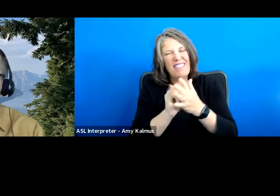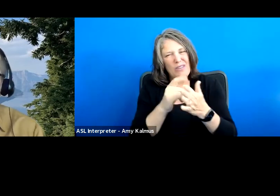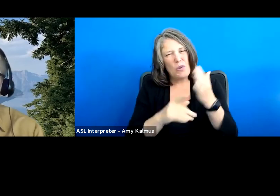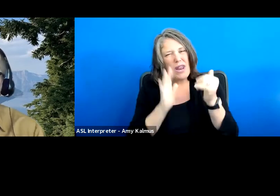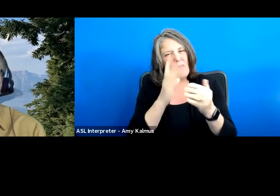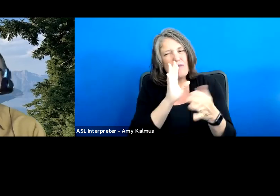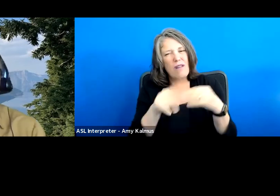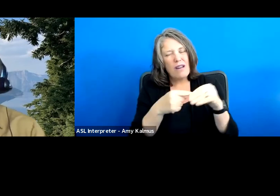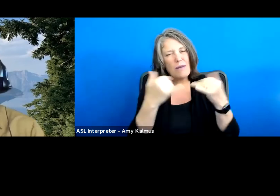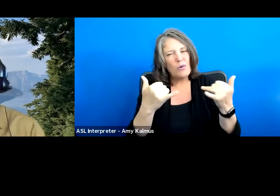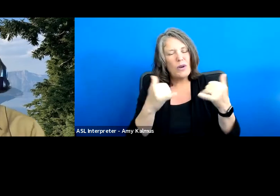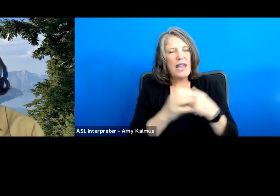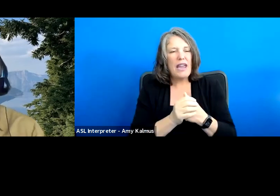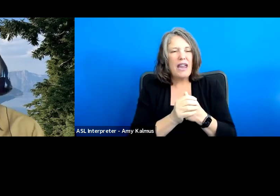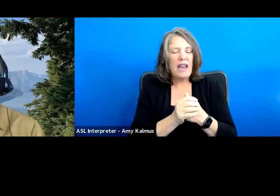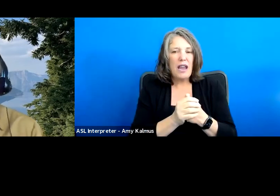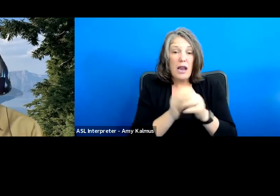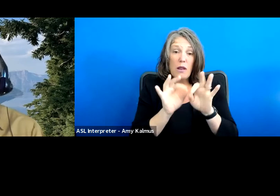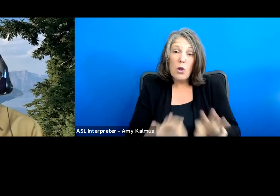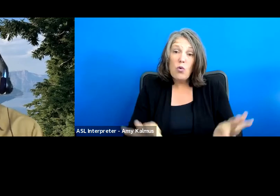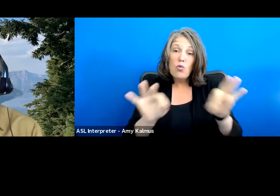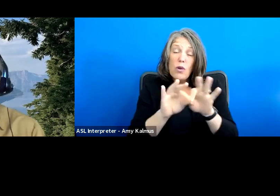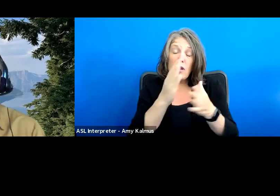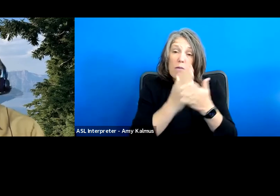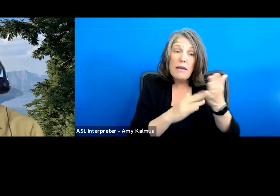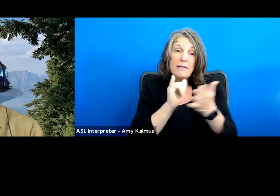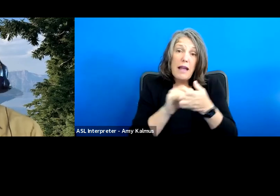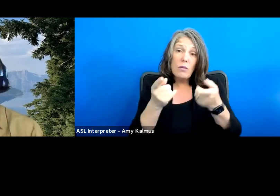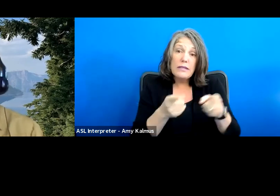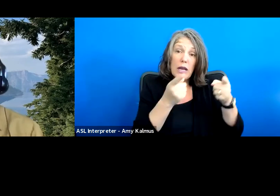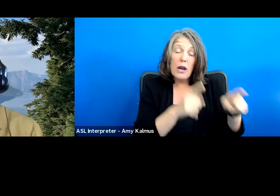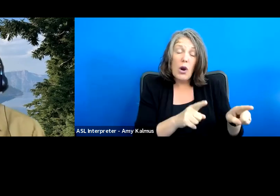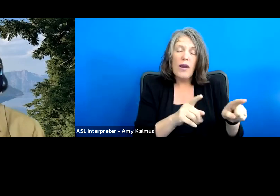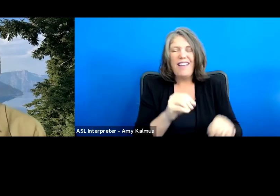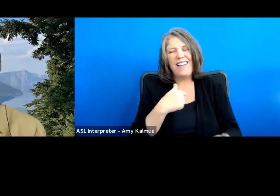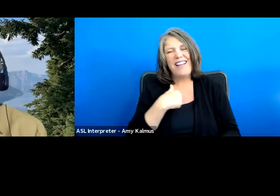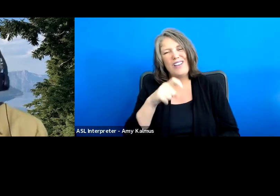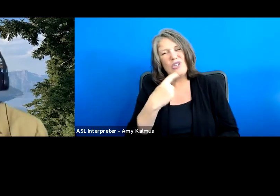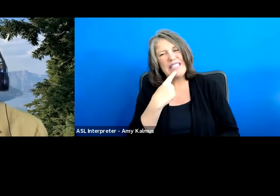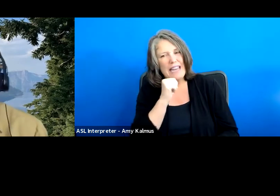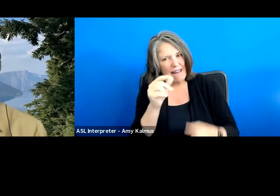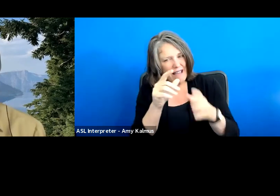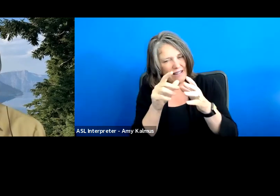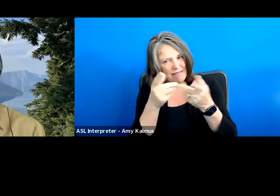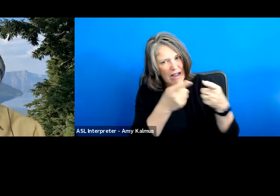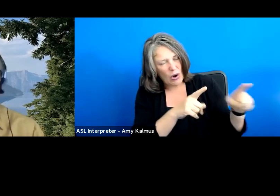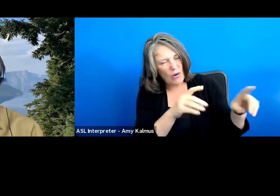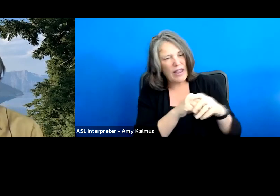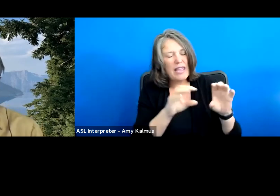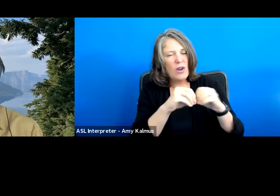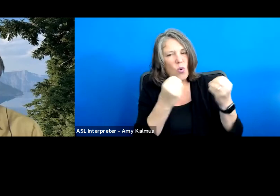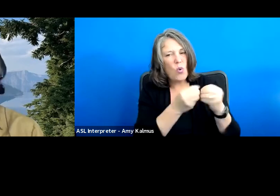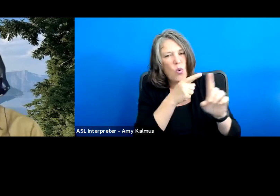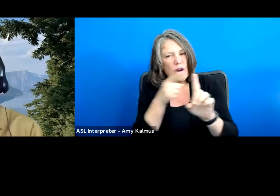talking about today, the critical piece that was occurring, or I should say not occurring, in organizations